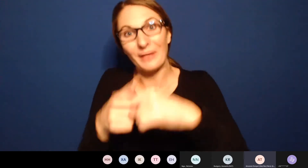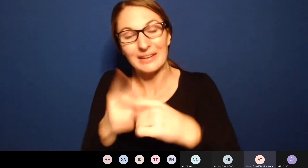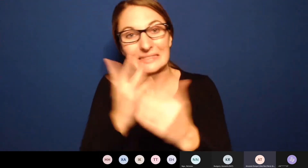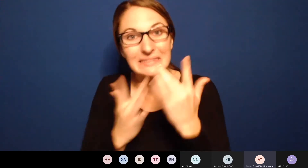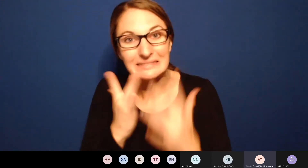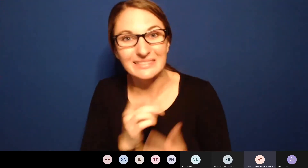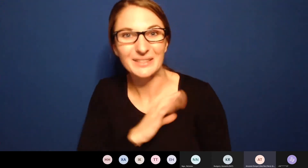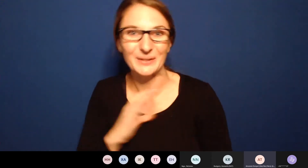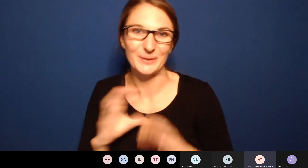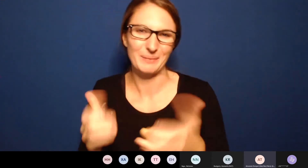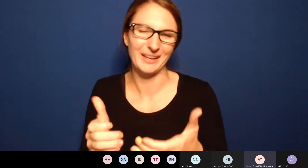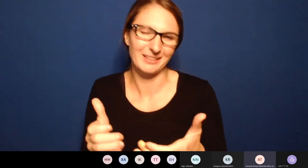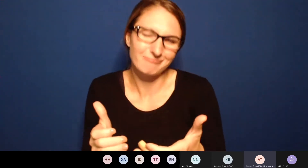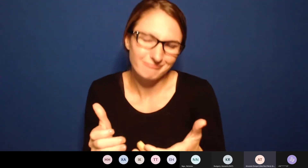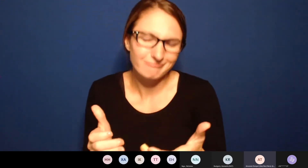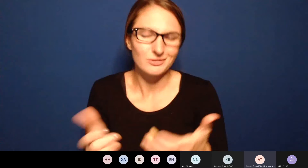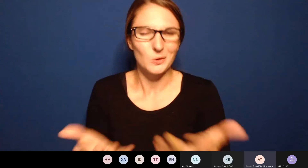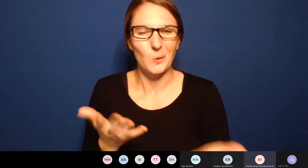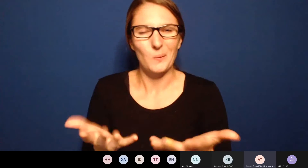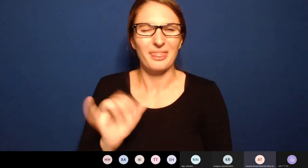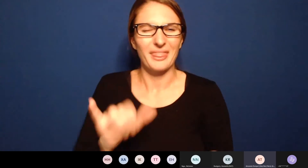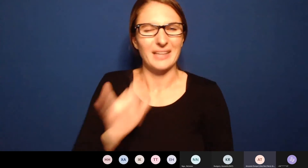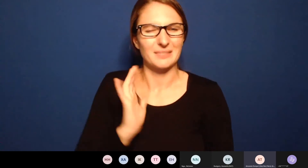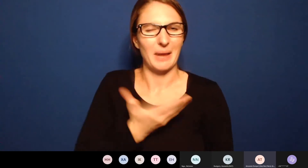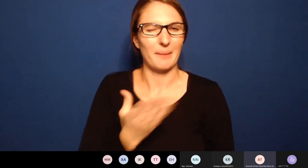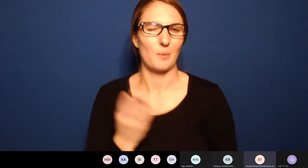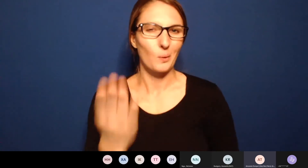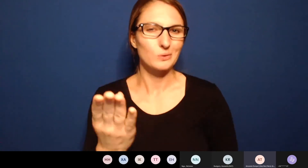be the steps that I'd propose moving forward.